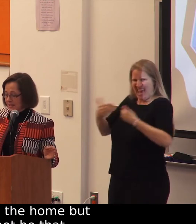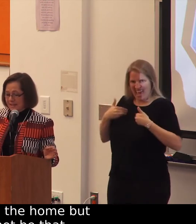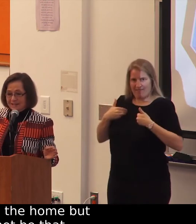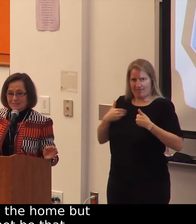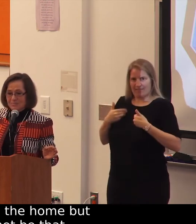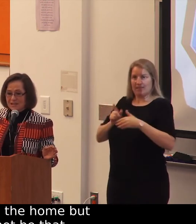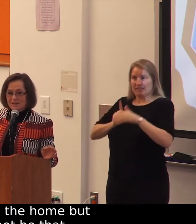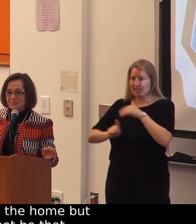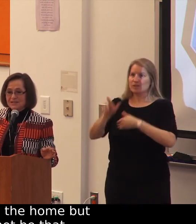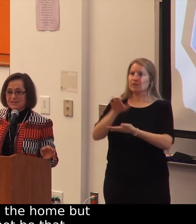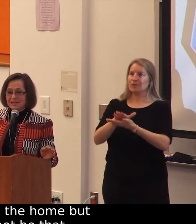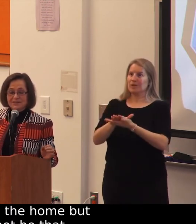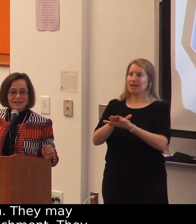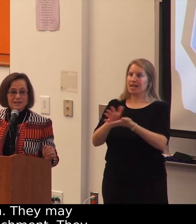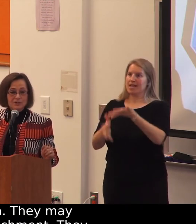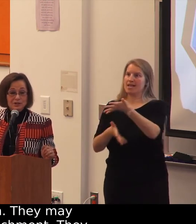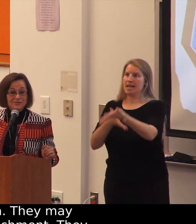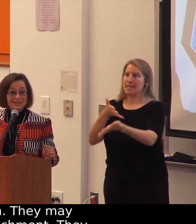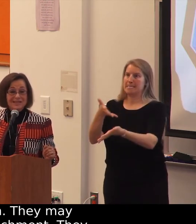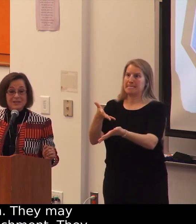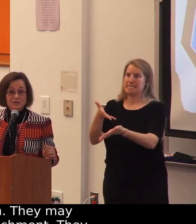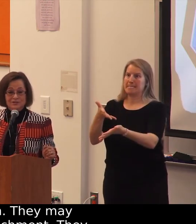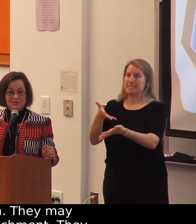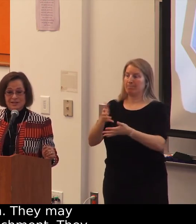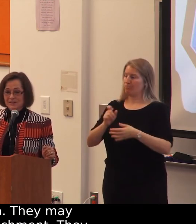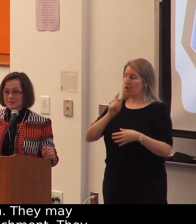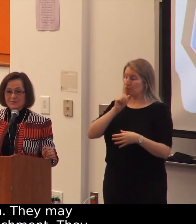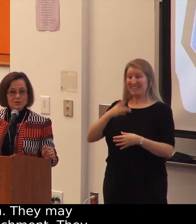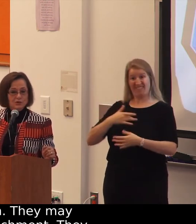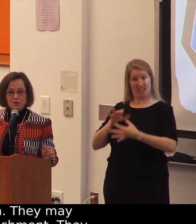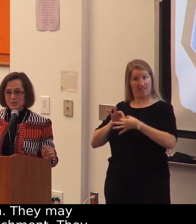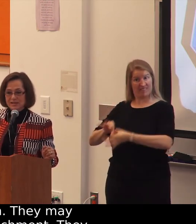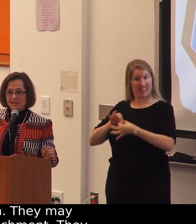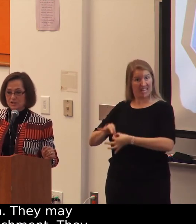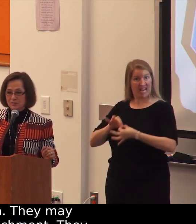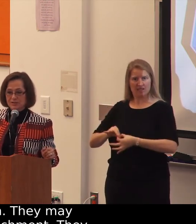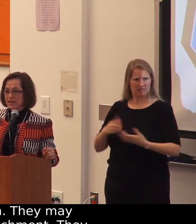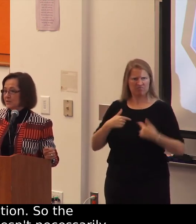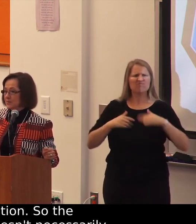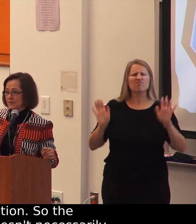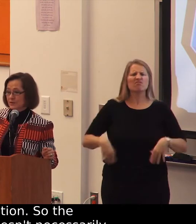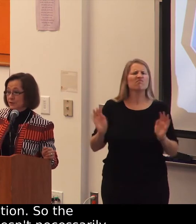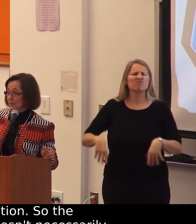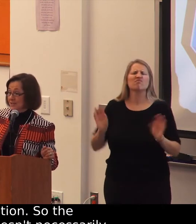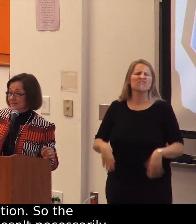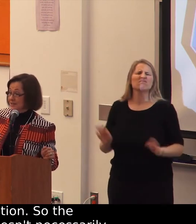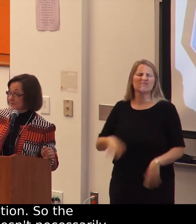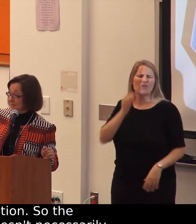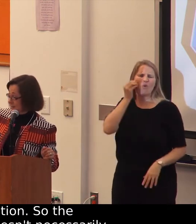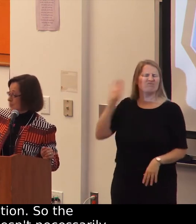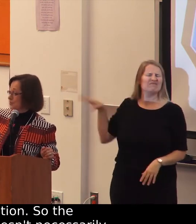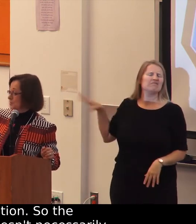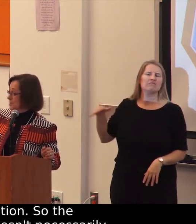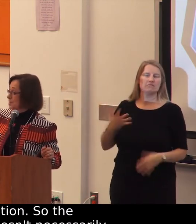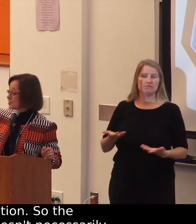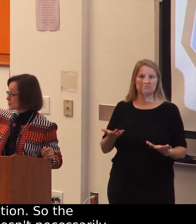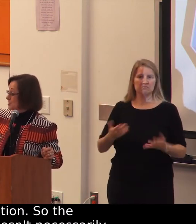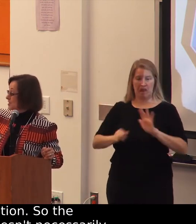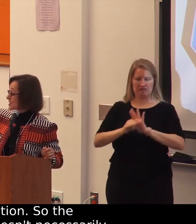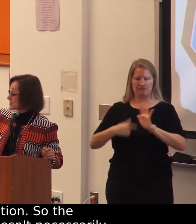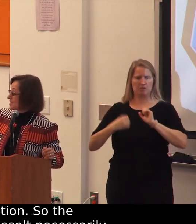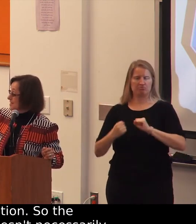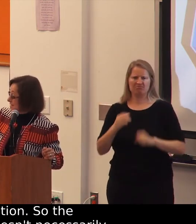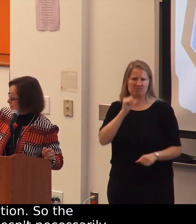But it may not be that they have a language affiliation. They may feel no attachment. They may feel no identification, right?